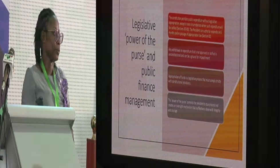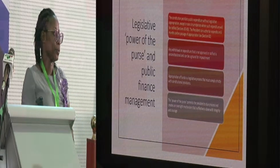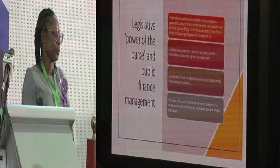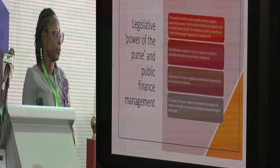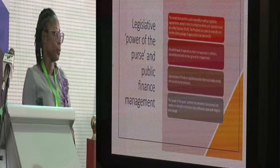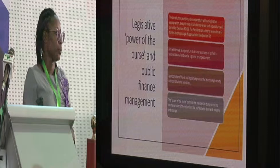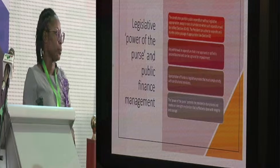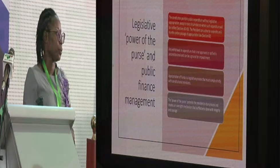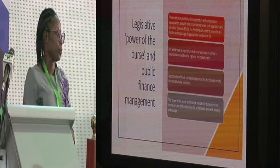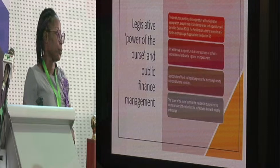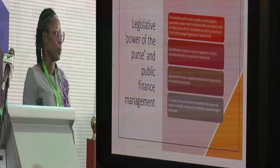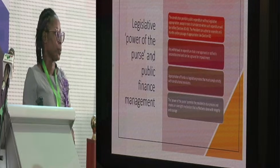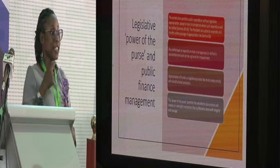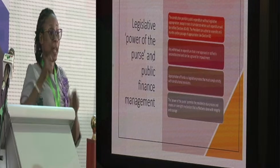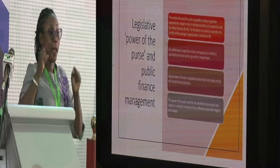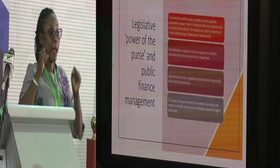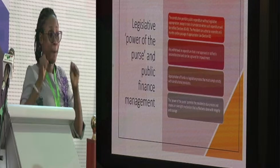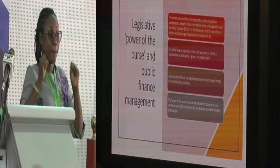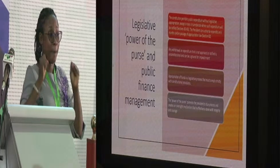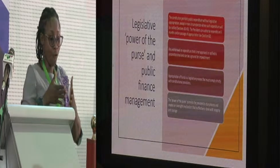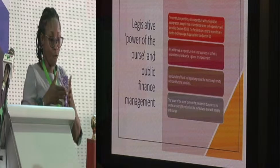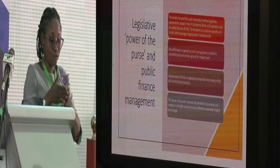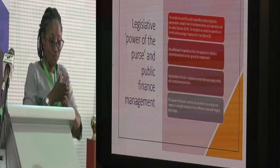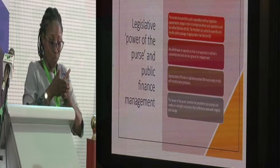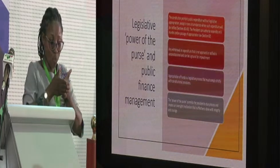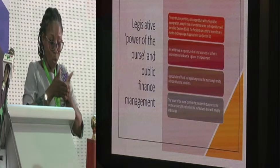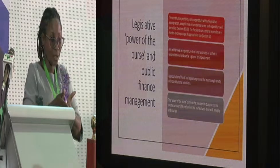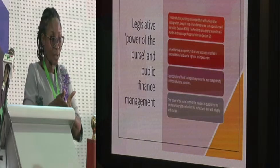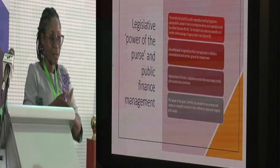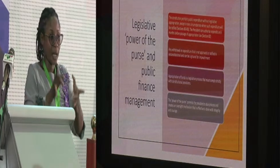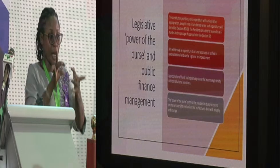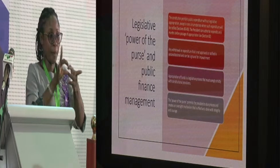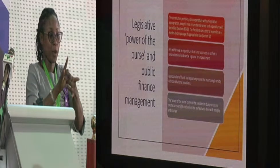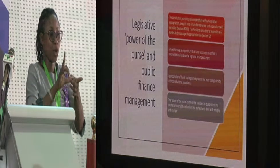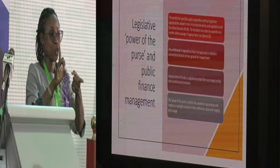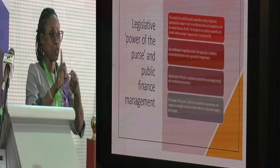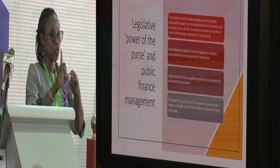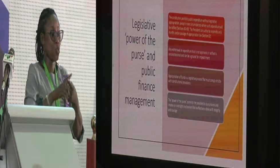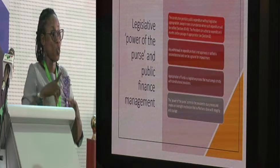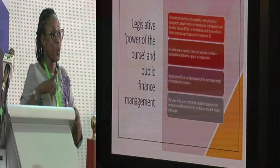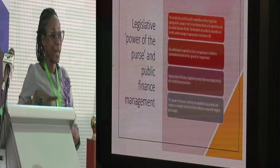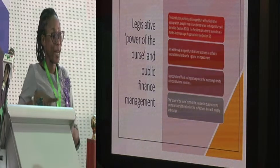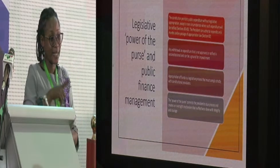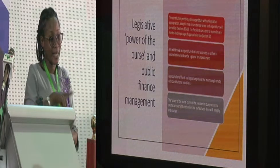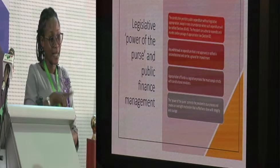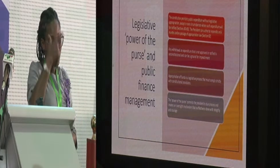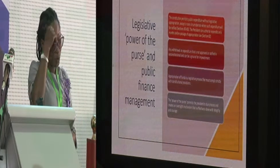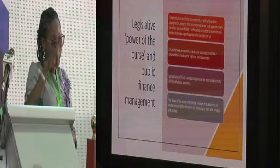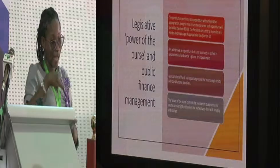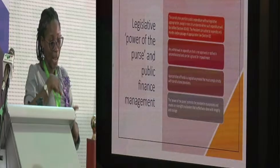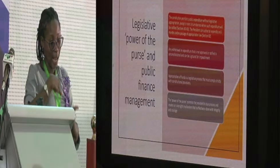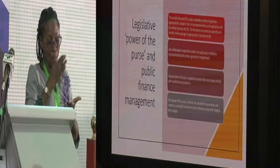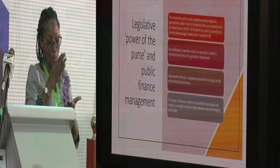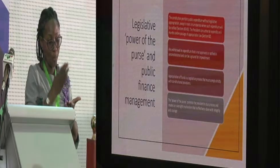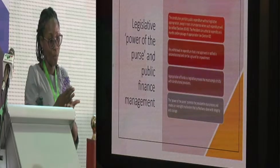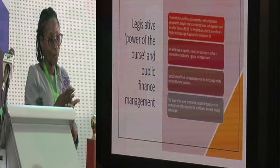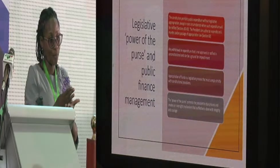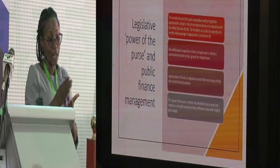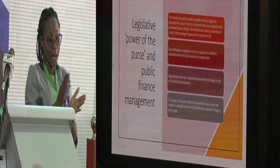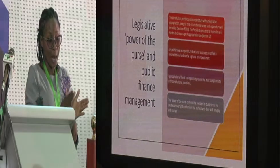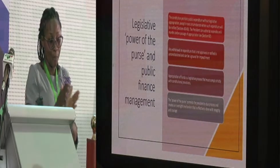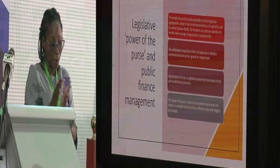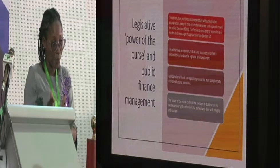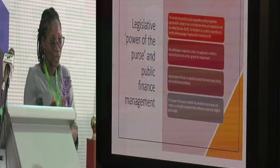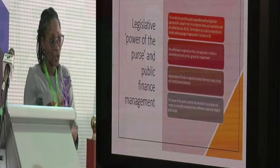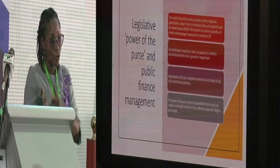being the power of the purse belongs to the legislature because it appropriates, it oversights borrowing,